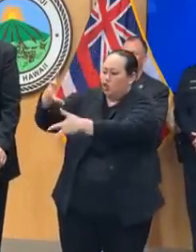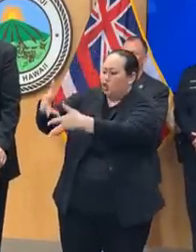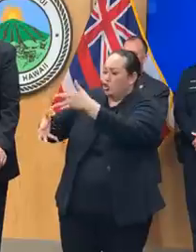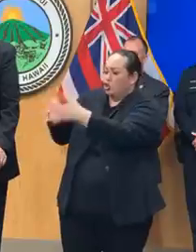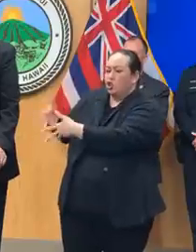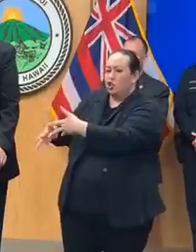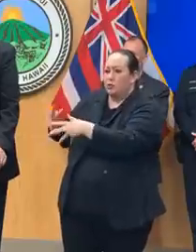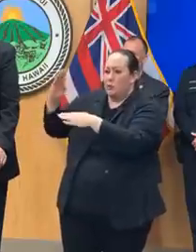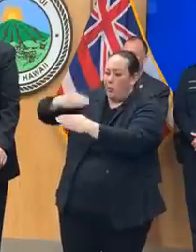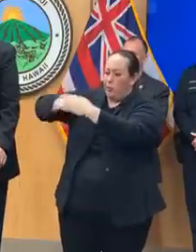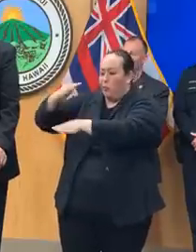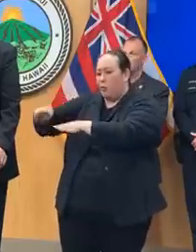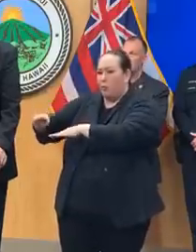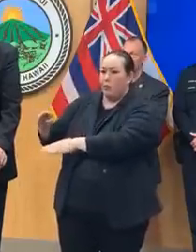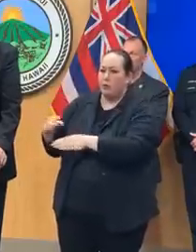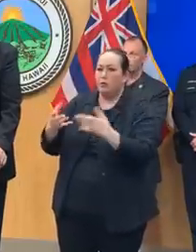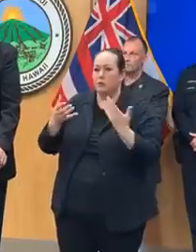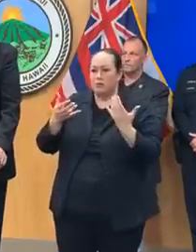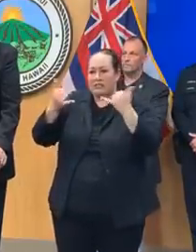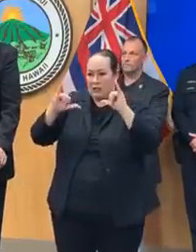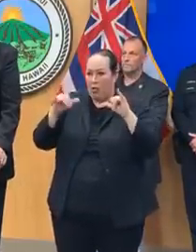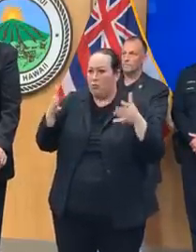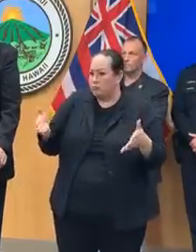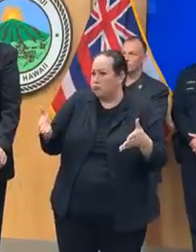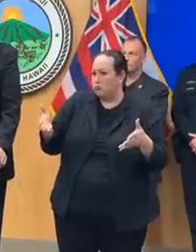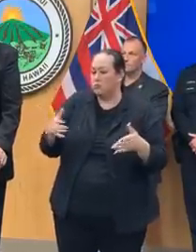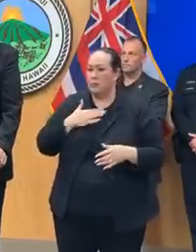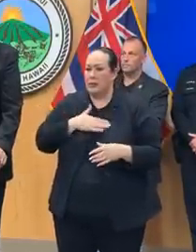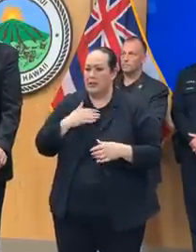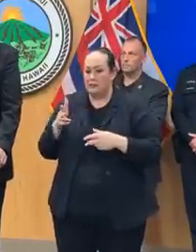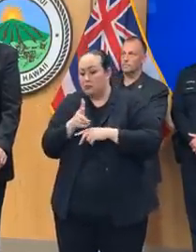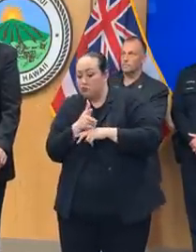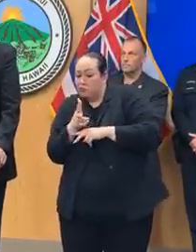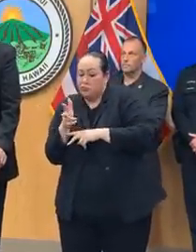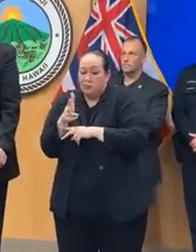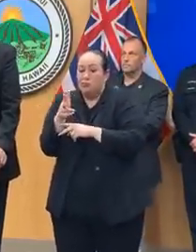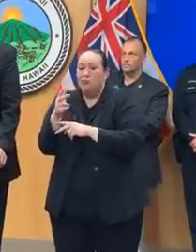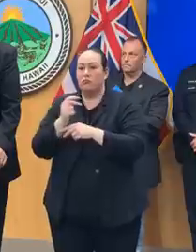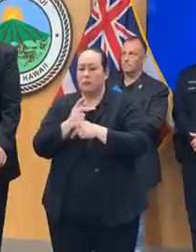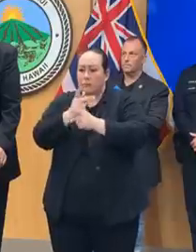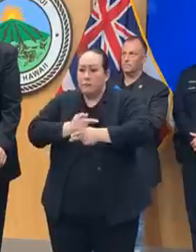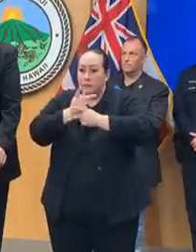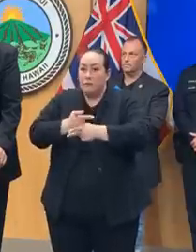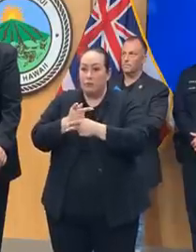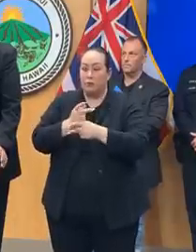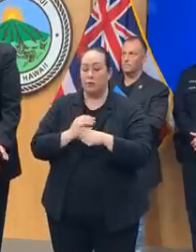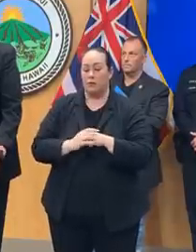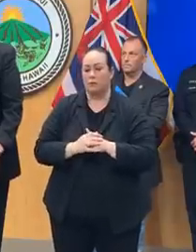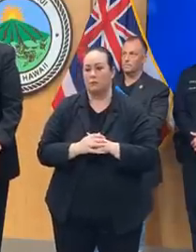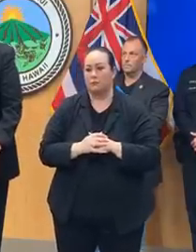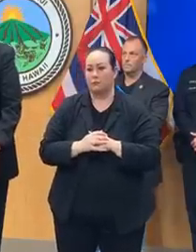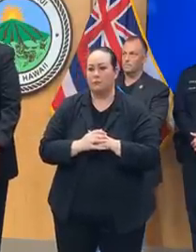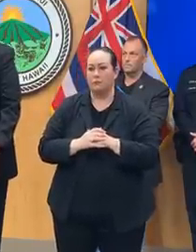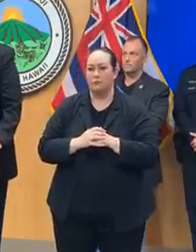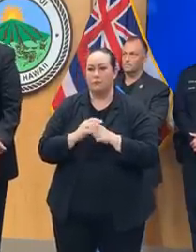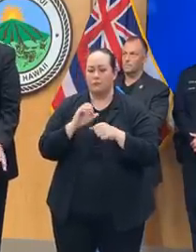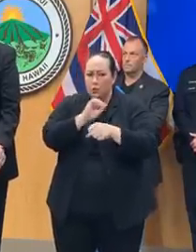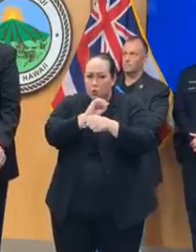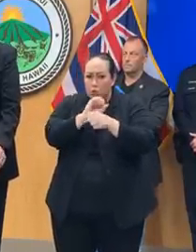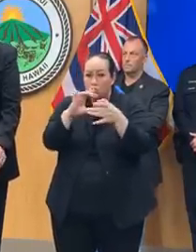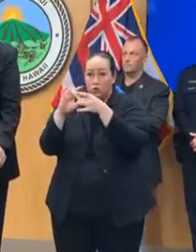on the roadways, and again, the infrastructure work that's being done to restore our west side.